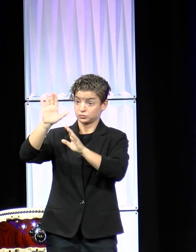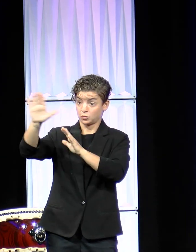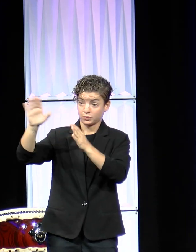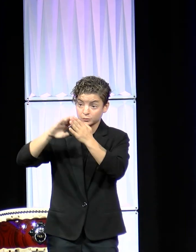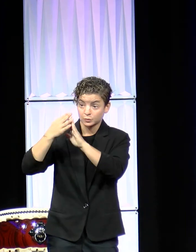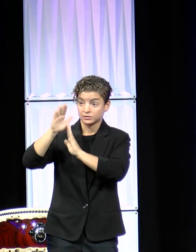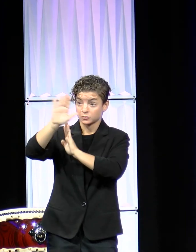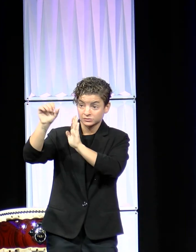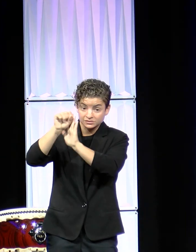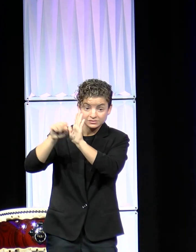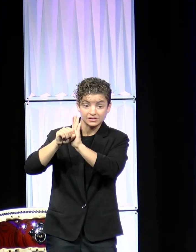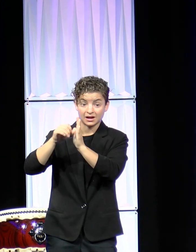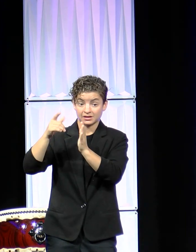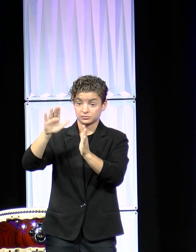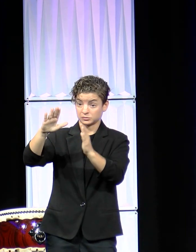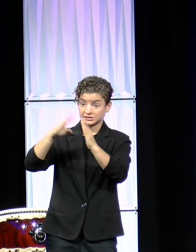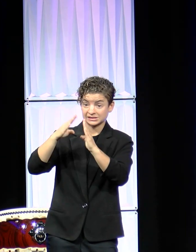lately?